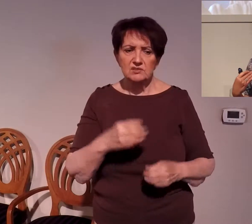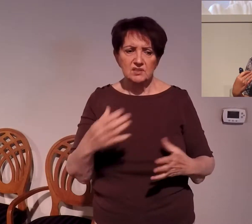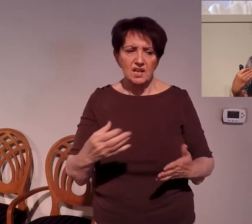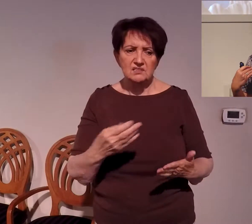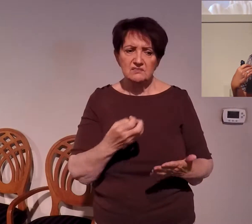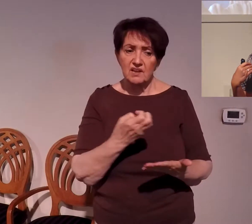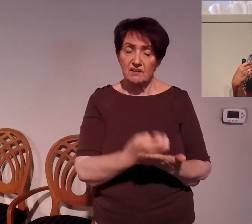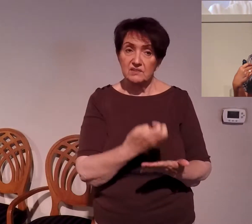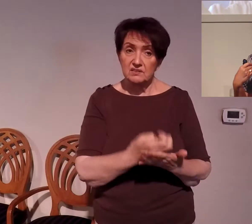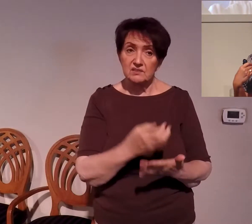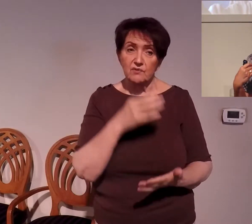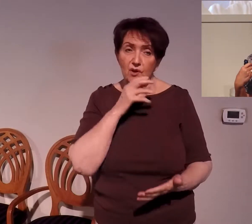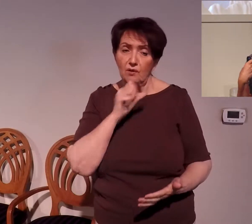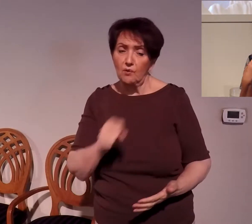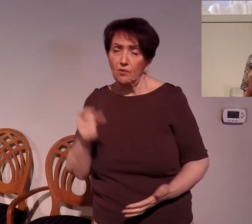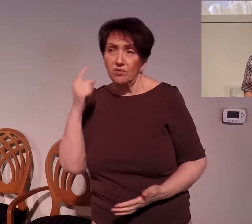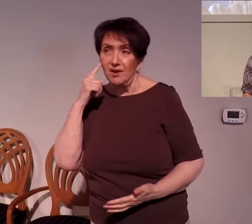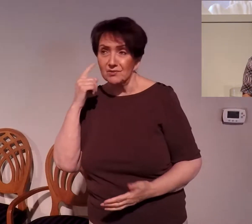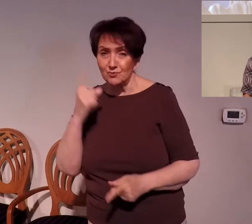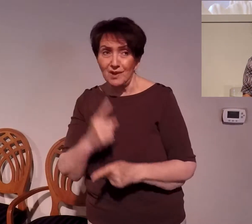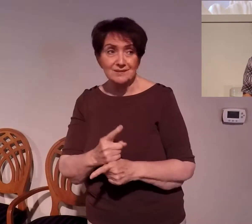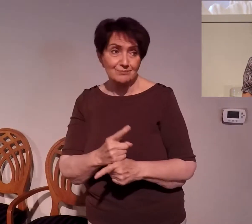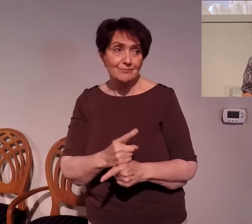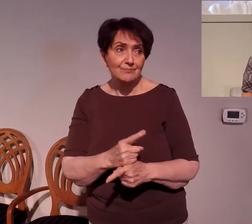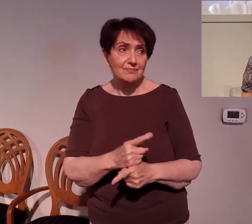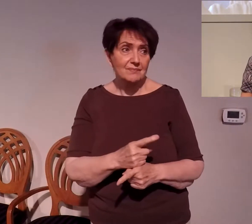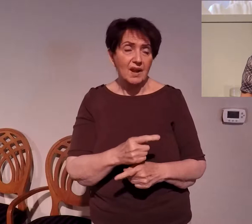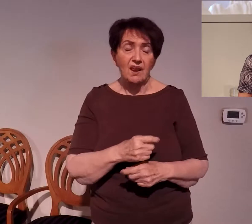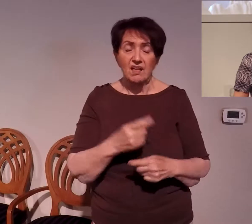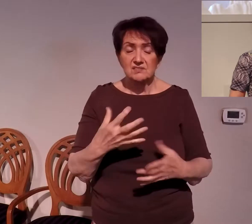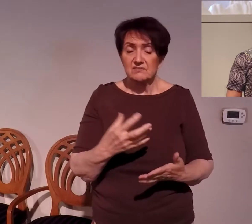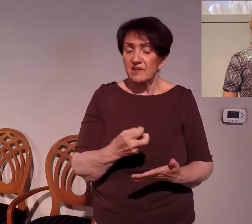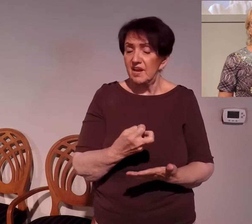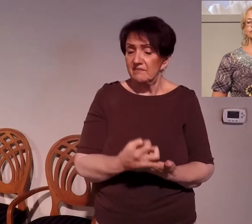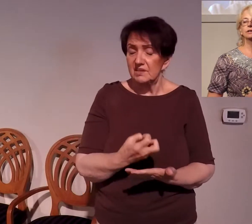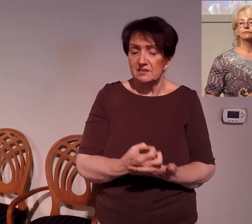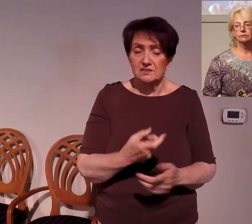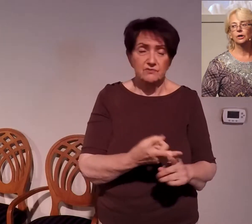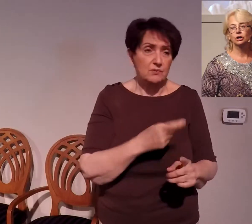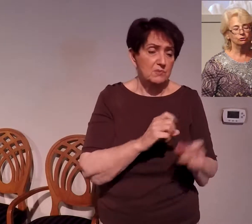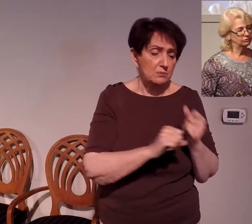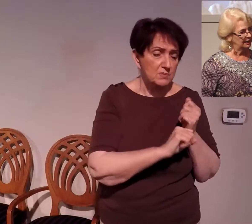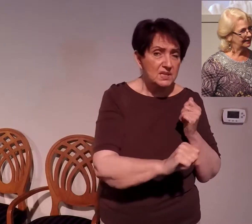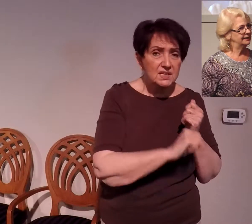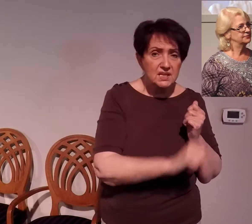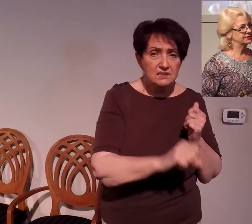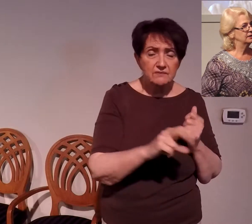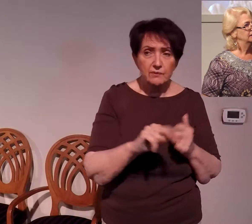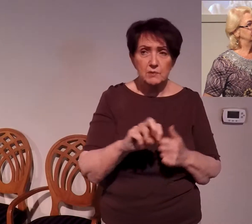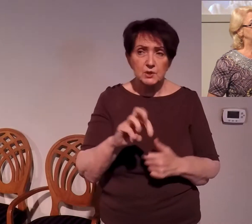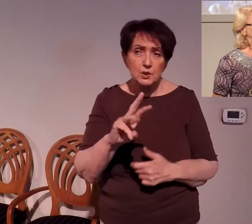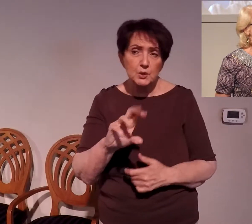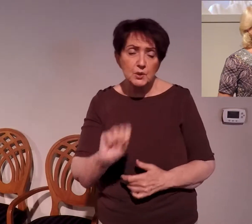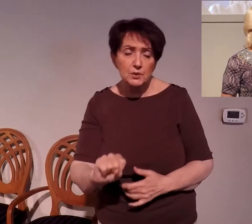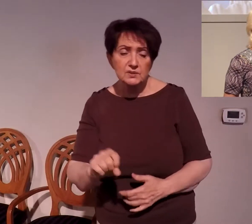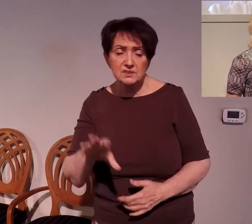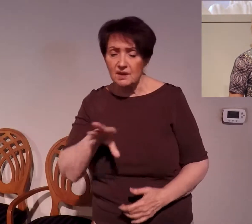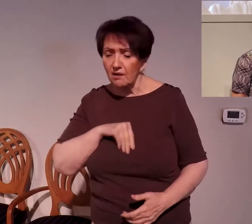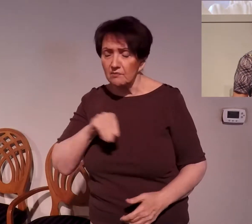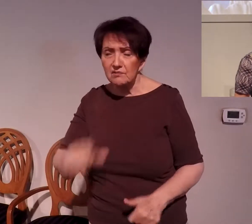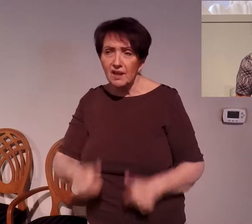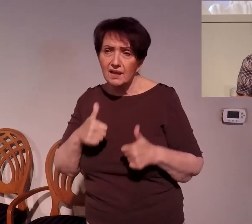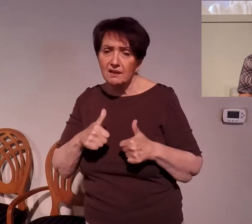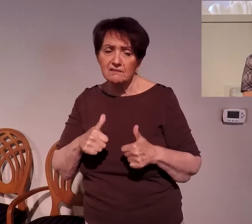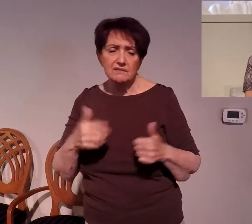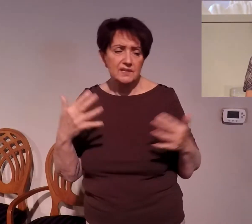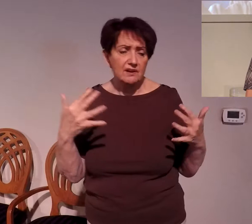old thoughts, don't we? We get lots of evidence from the media, from the news, and from our own lives that our fear